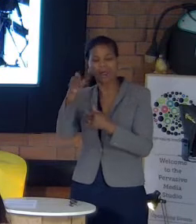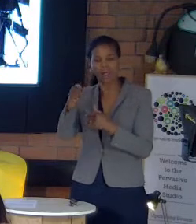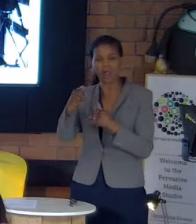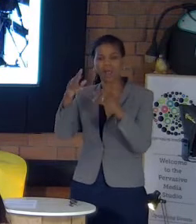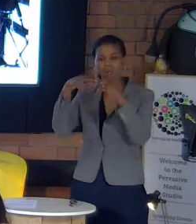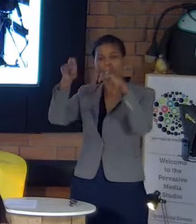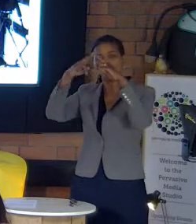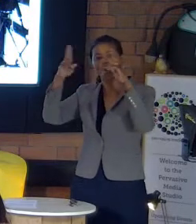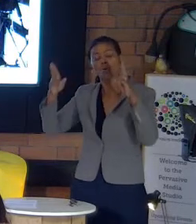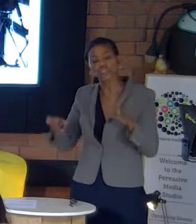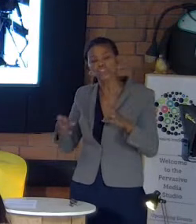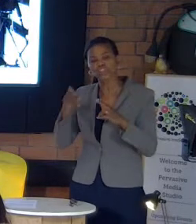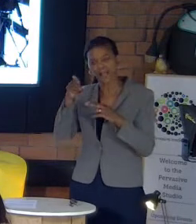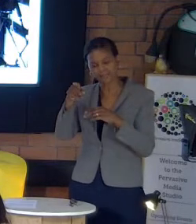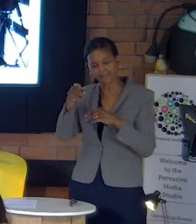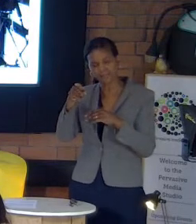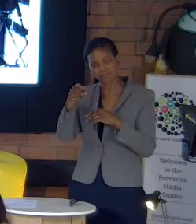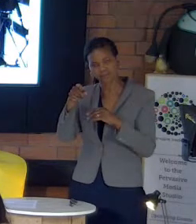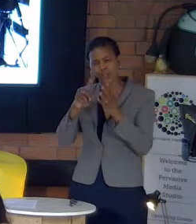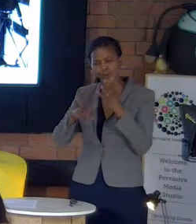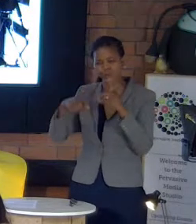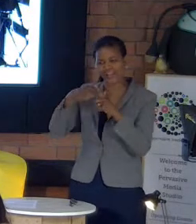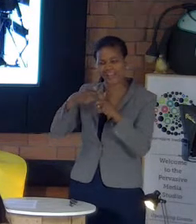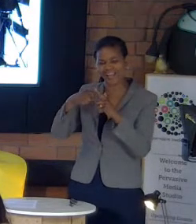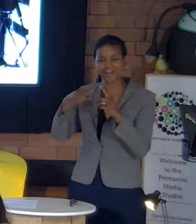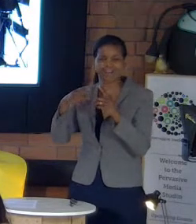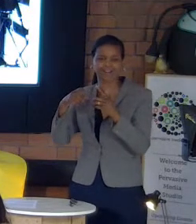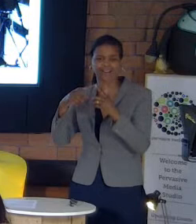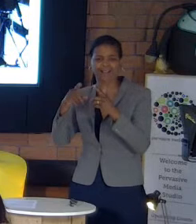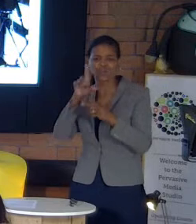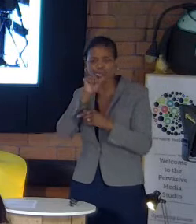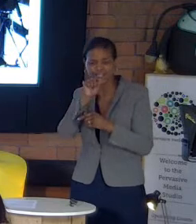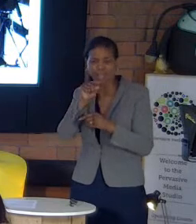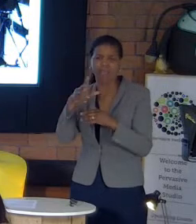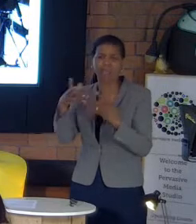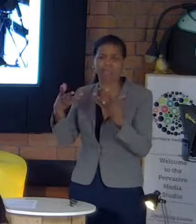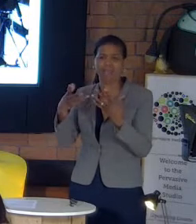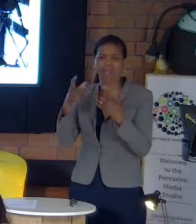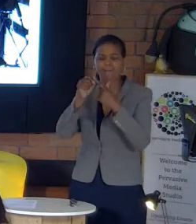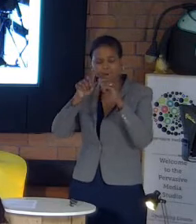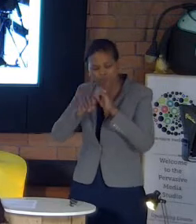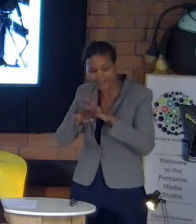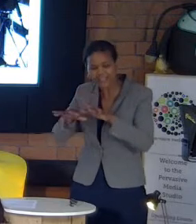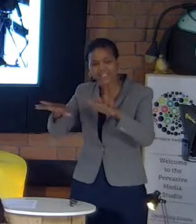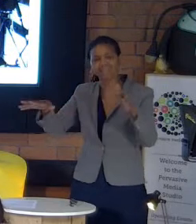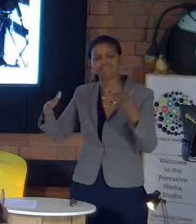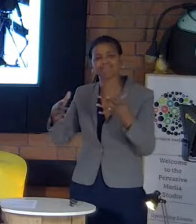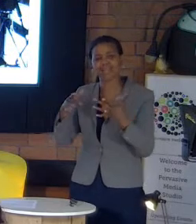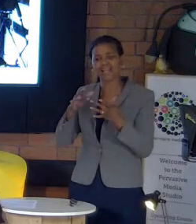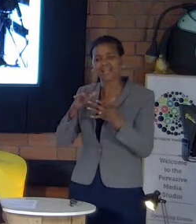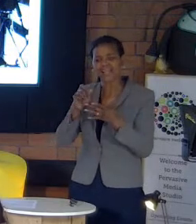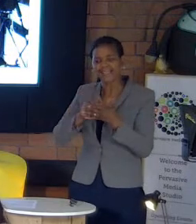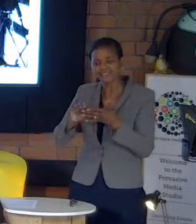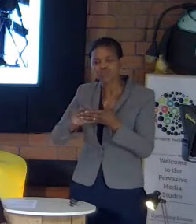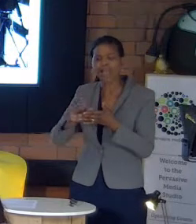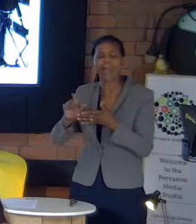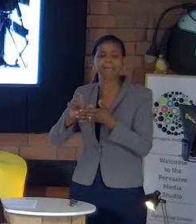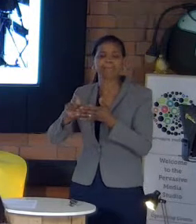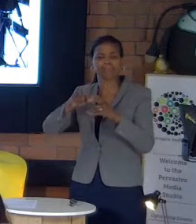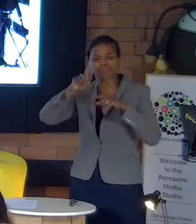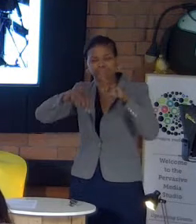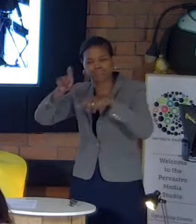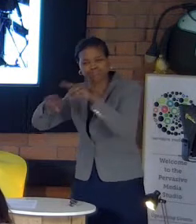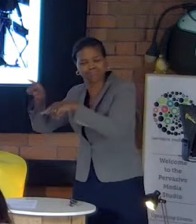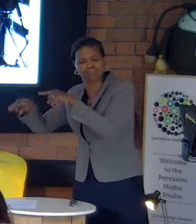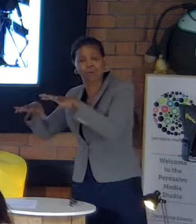watershed.co.uk/studio, at PM Studio UK on Twitter, or at Pervasive Media Studio on Instagram, or by coming to a talk and just taking a chance on what happens.